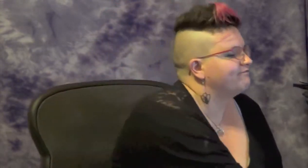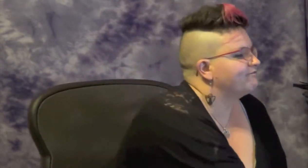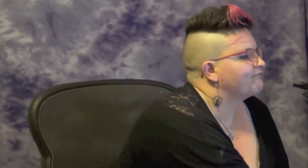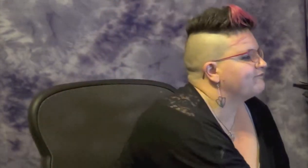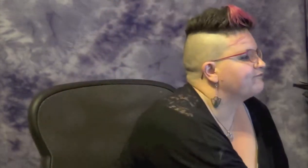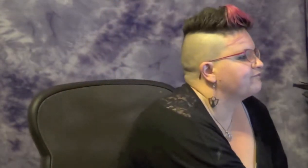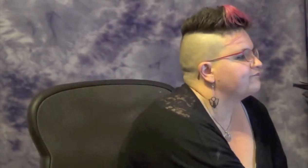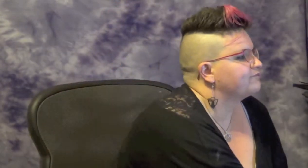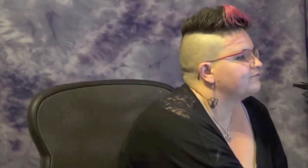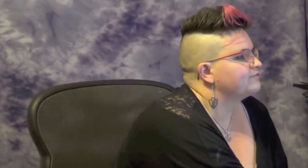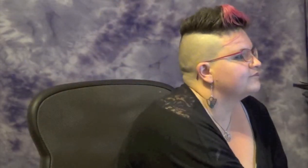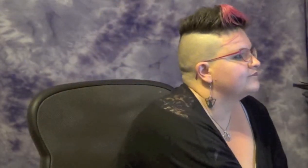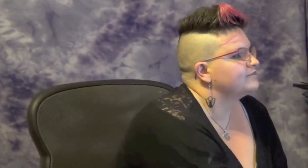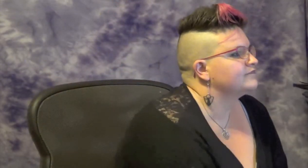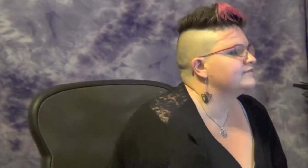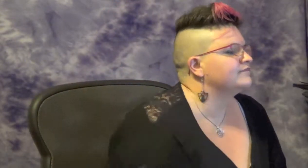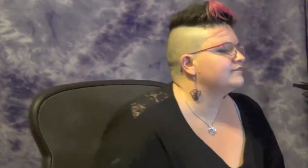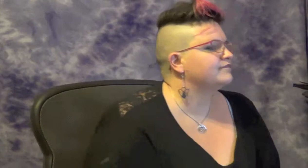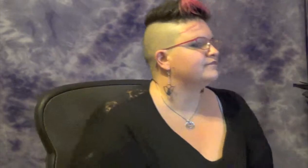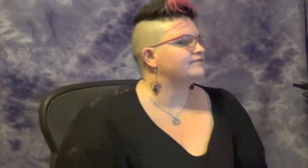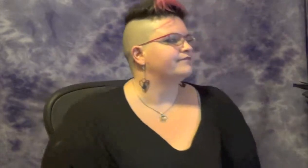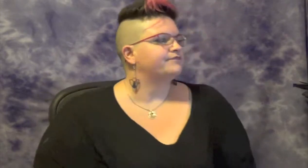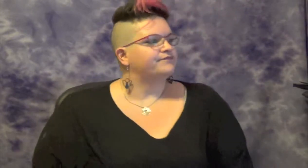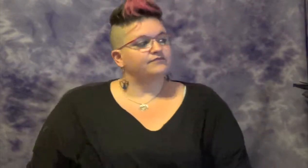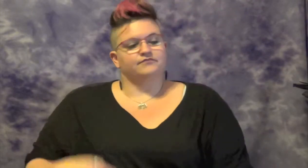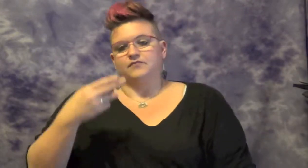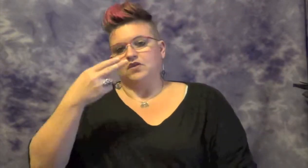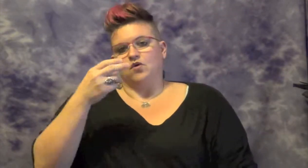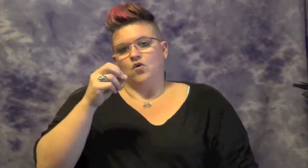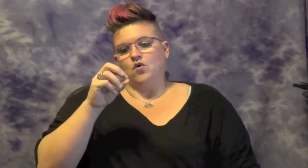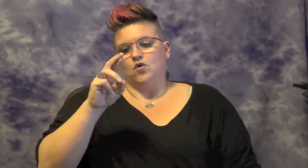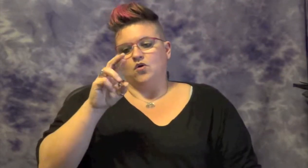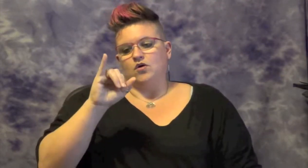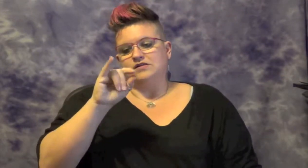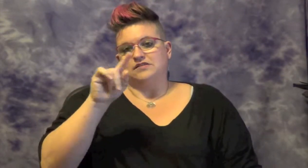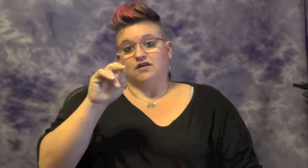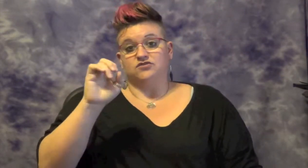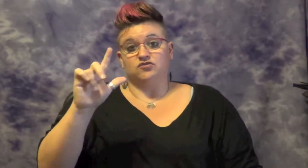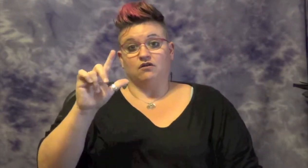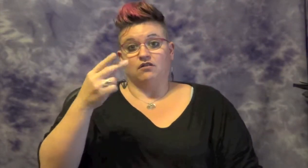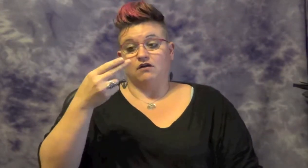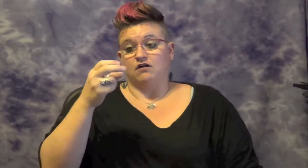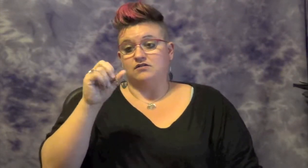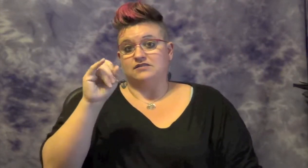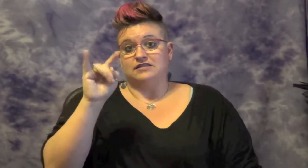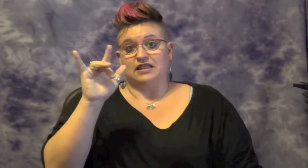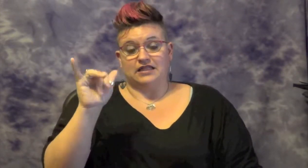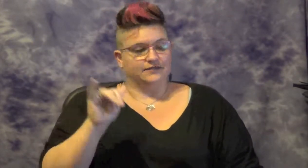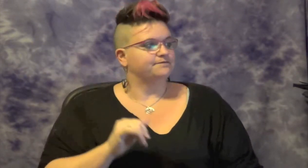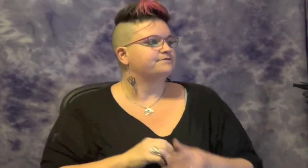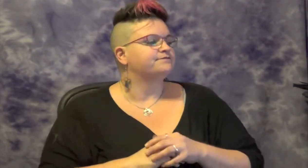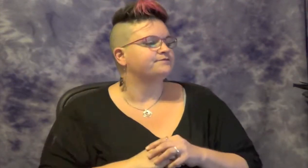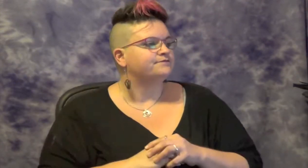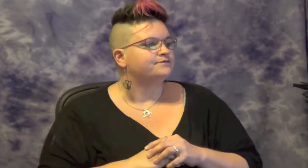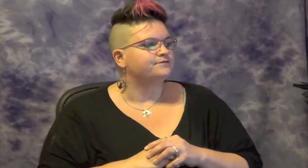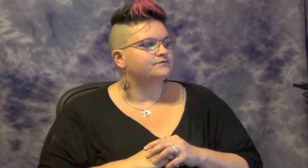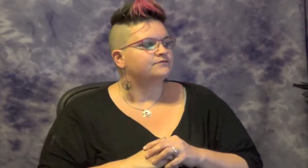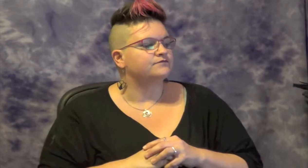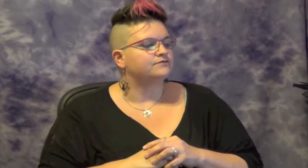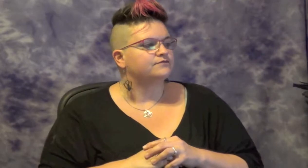ideas, or fatalism, you would call it. Horizontal hostility, what